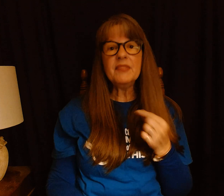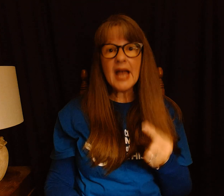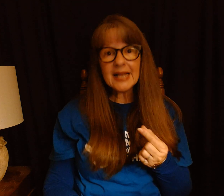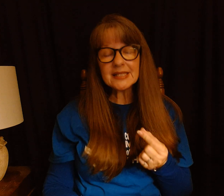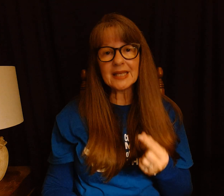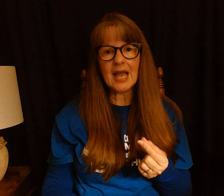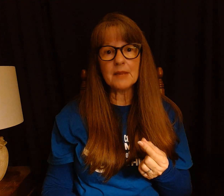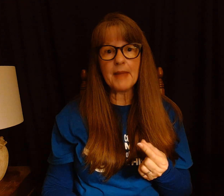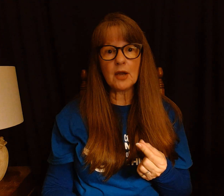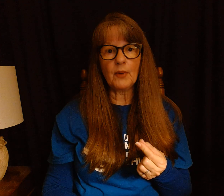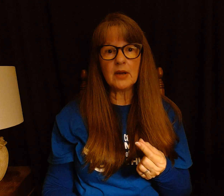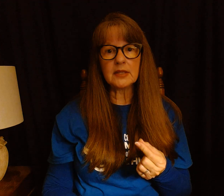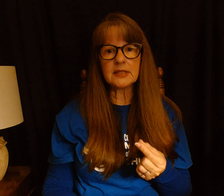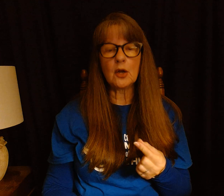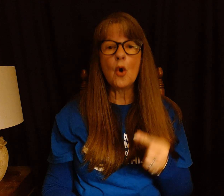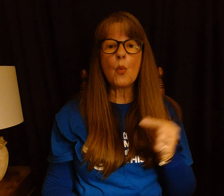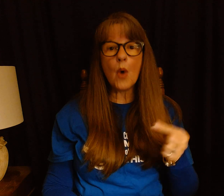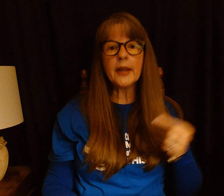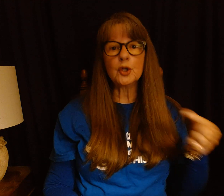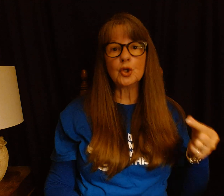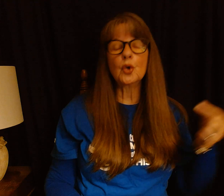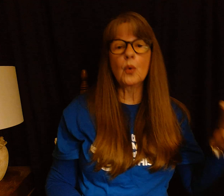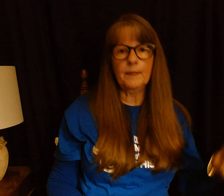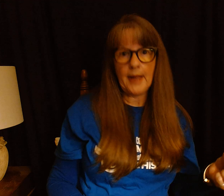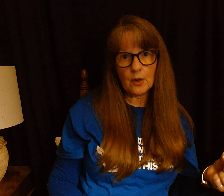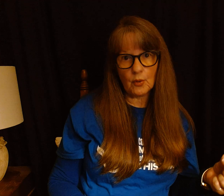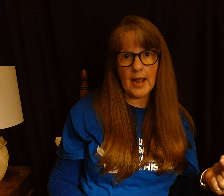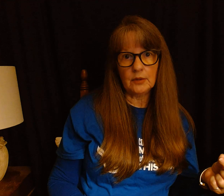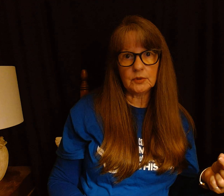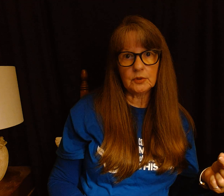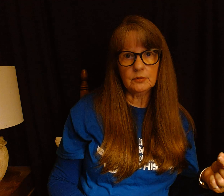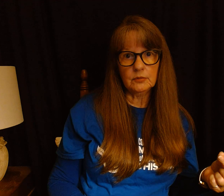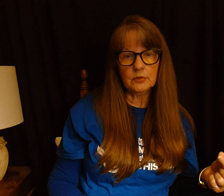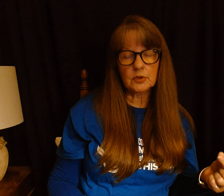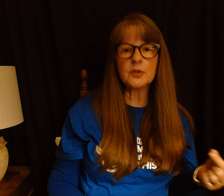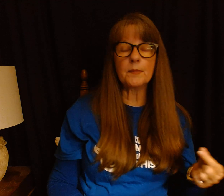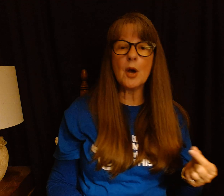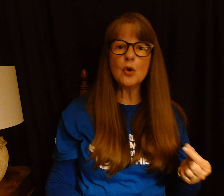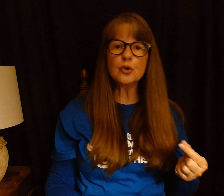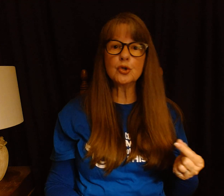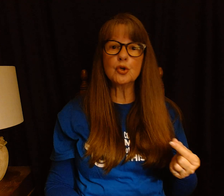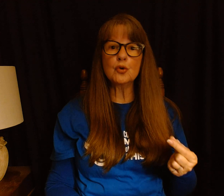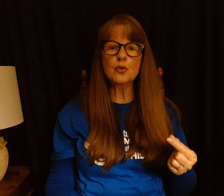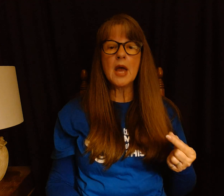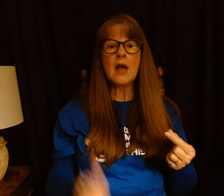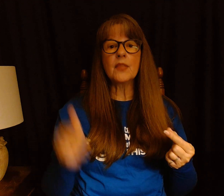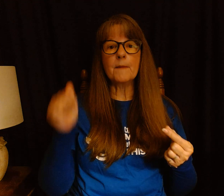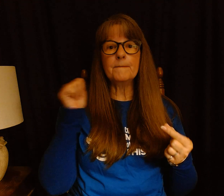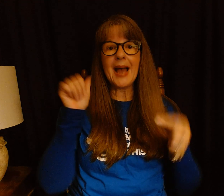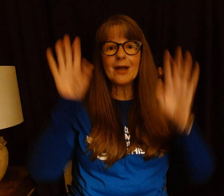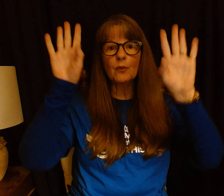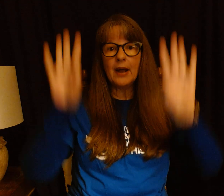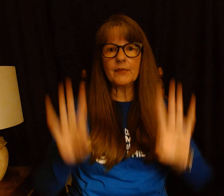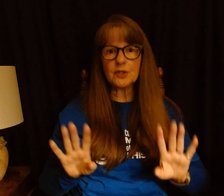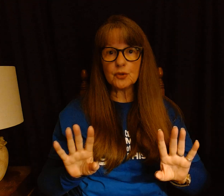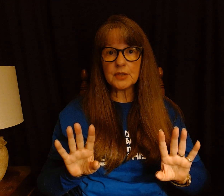that's the kind of background that's like, what is your background? So as opposed to the background that you